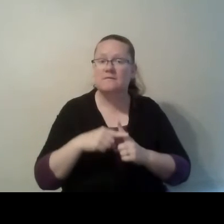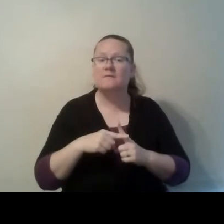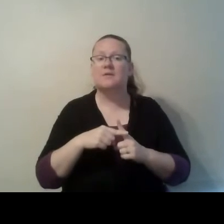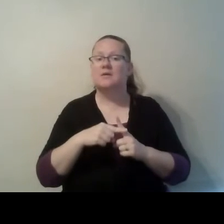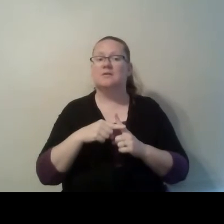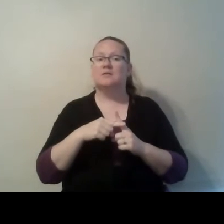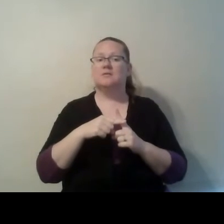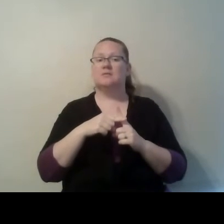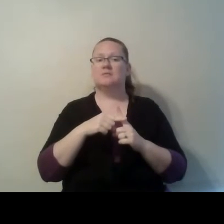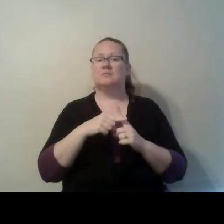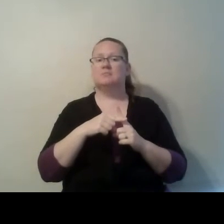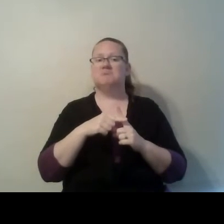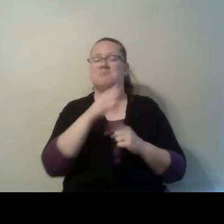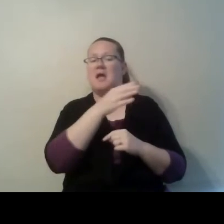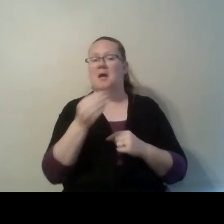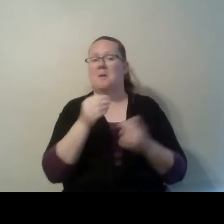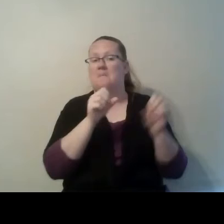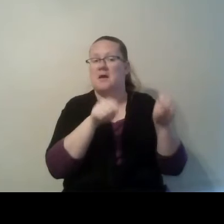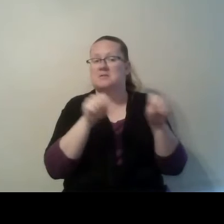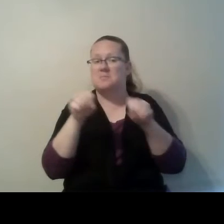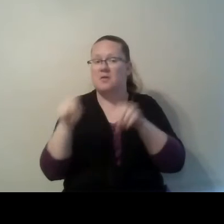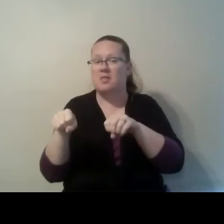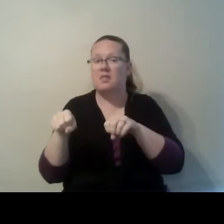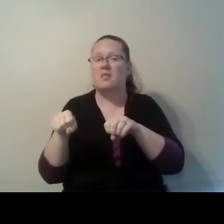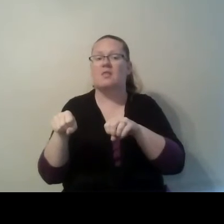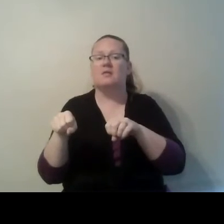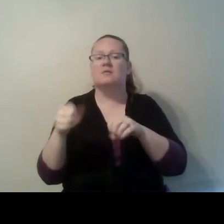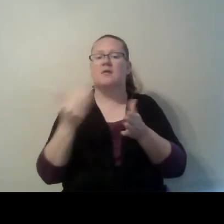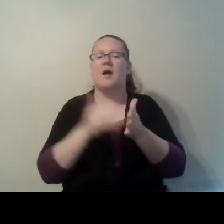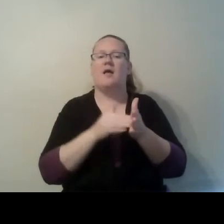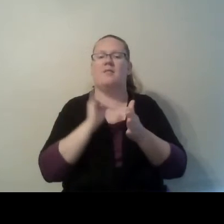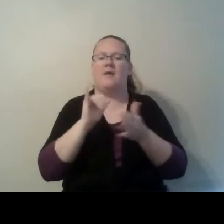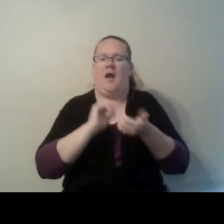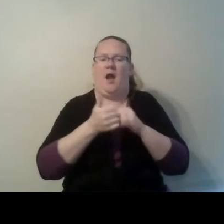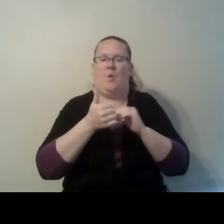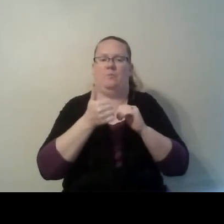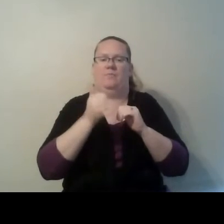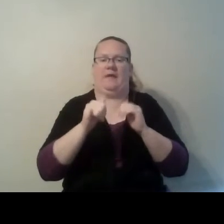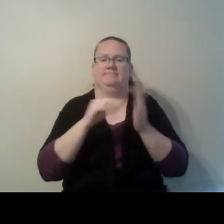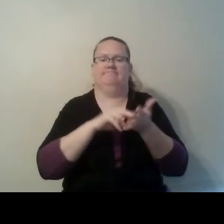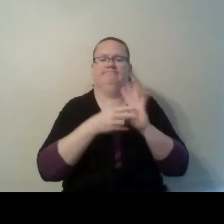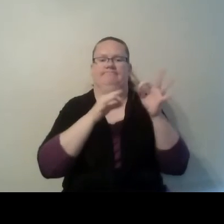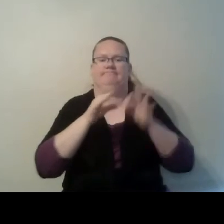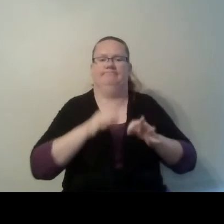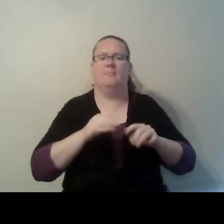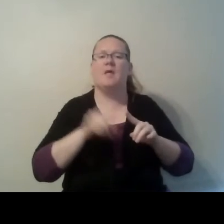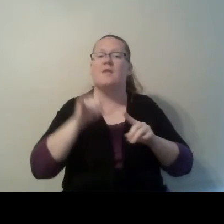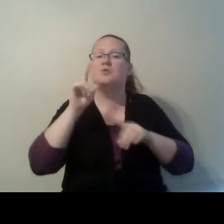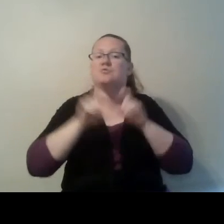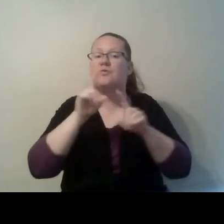these probable cases, again, the way the case definition is, but then it's going to be the survey.